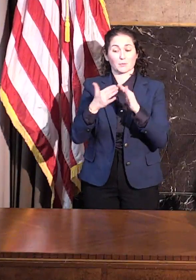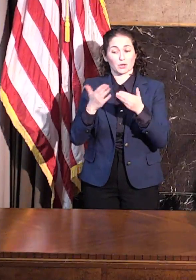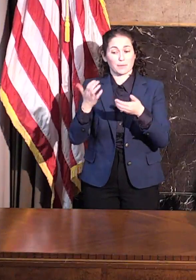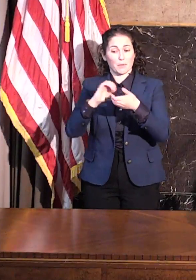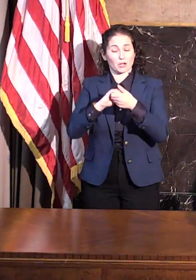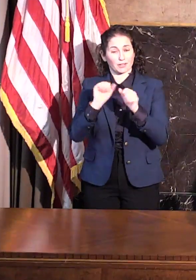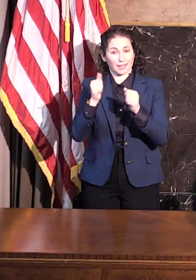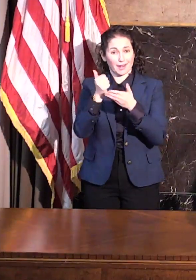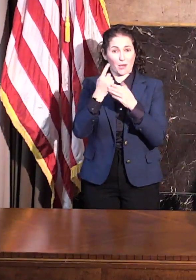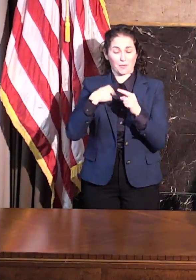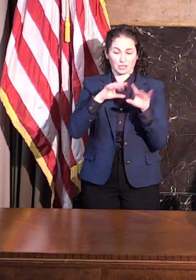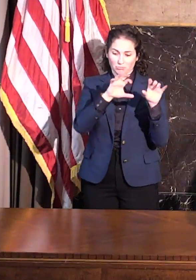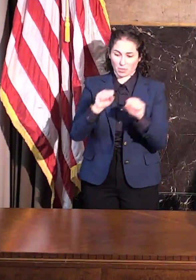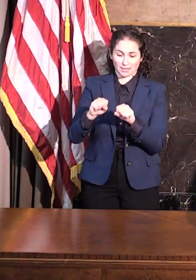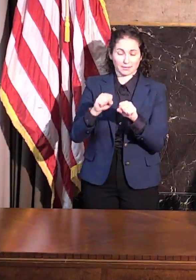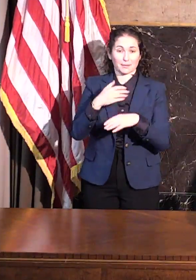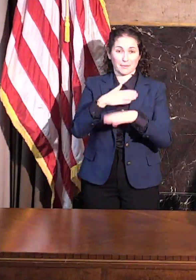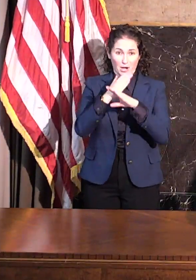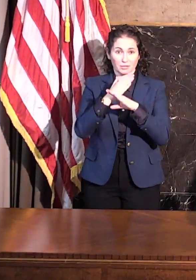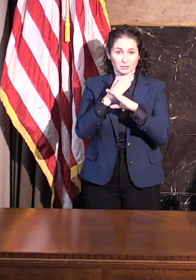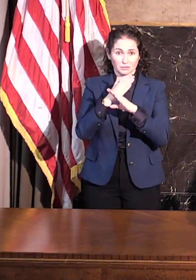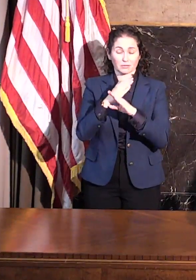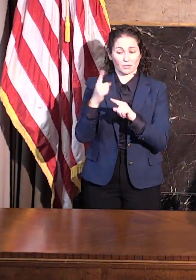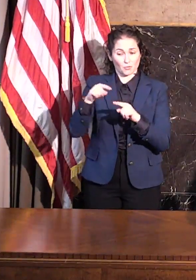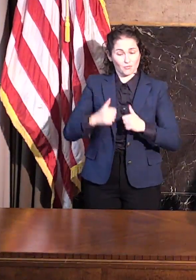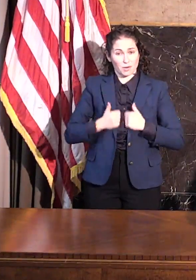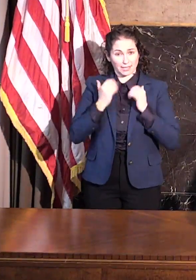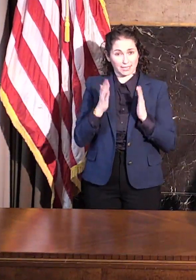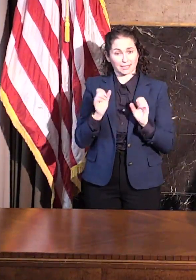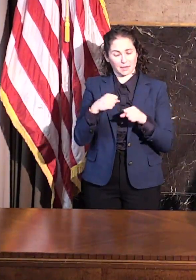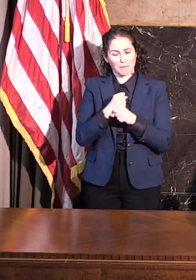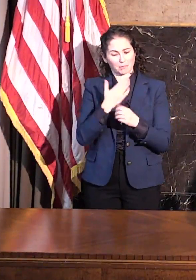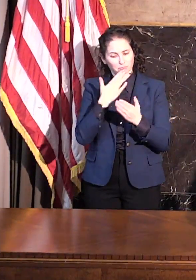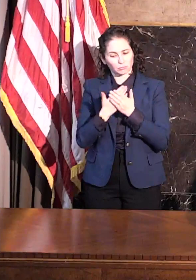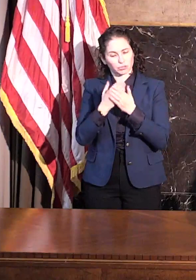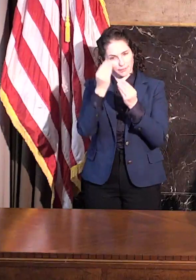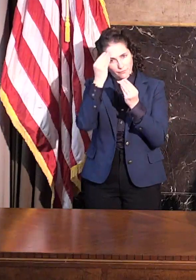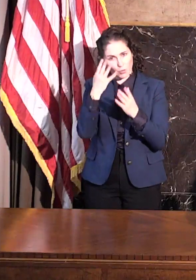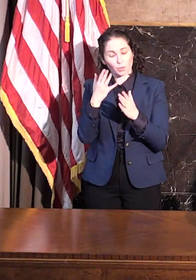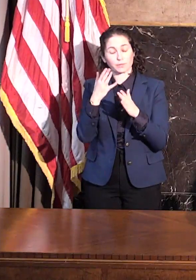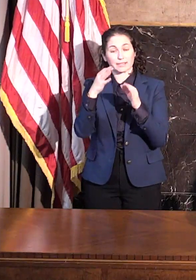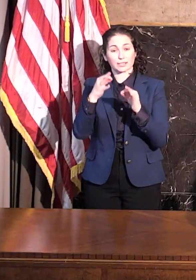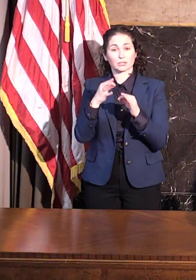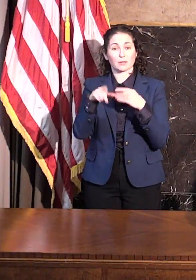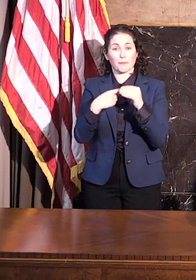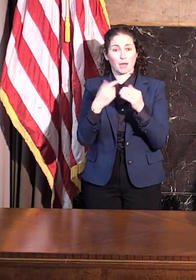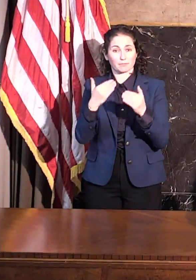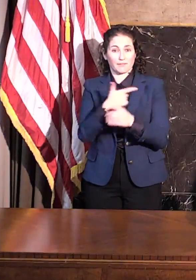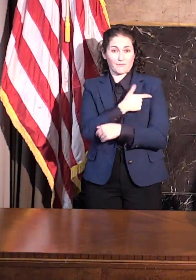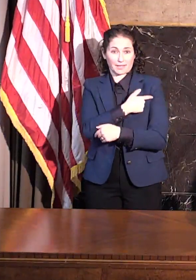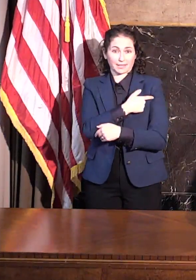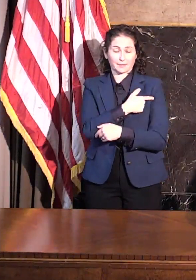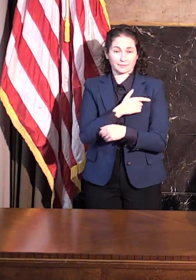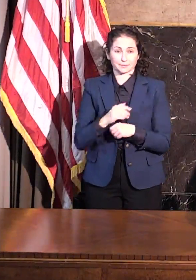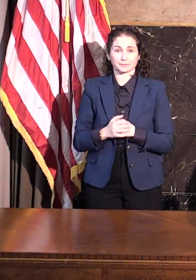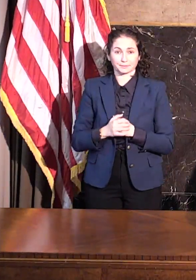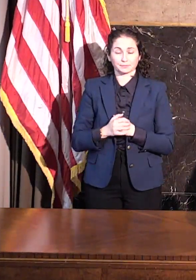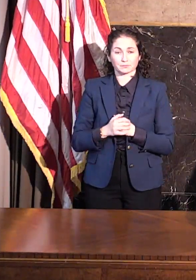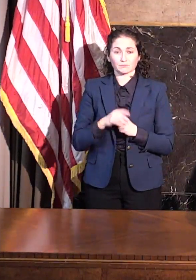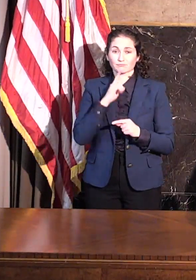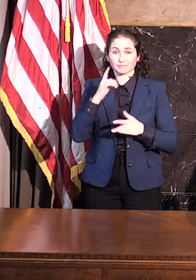one that we're asking for help from partners because, quite frankly, the state cannot do it alone. We need strong,